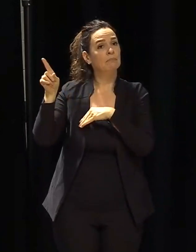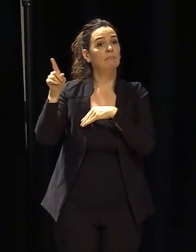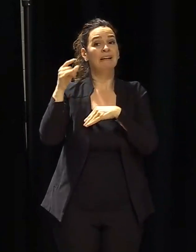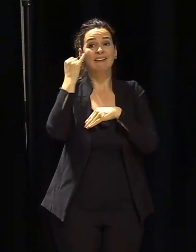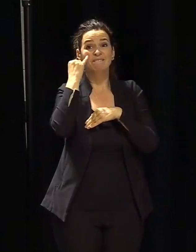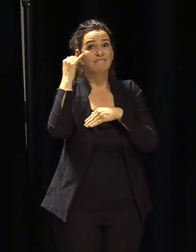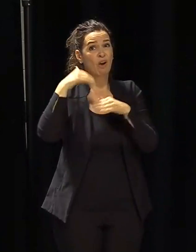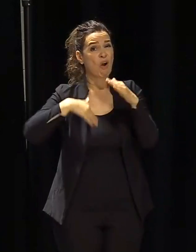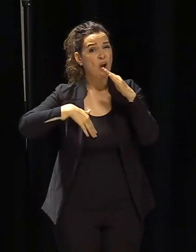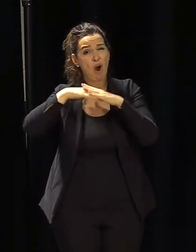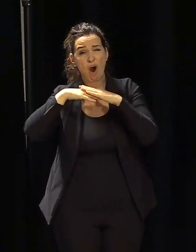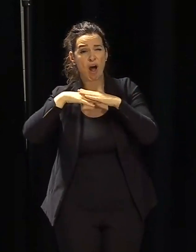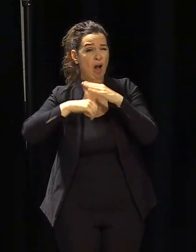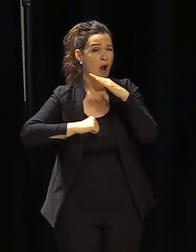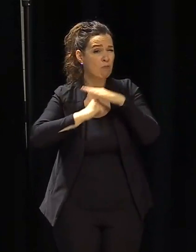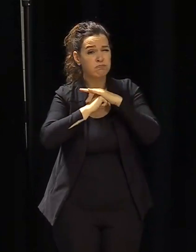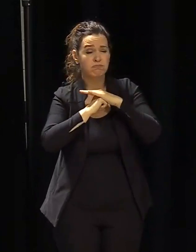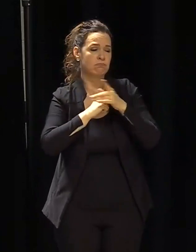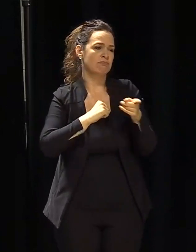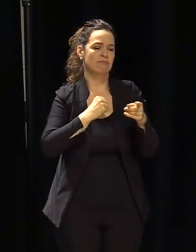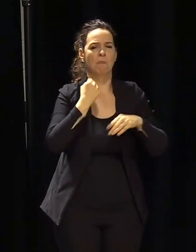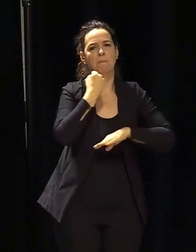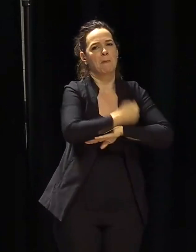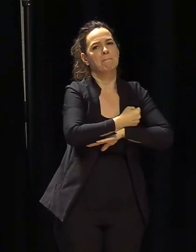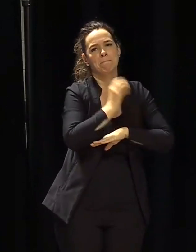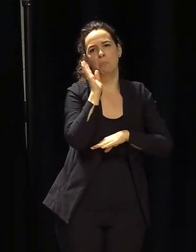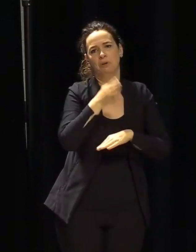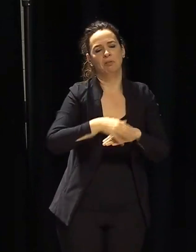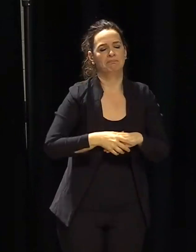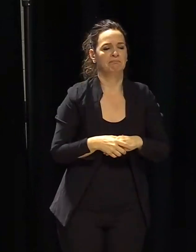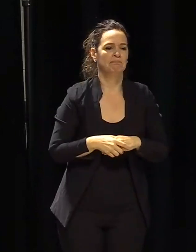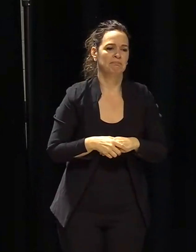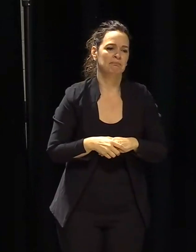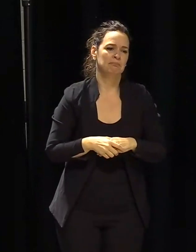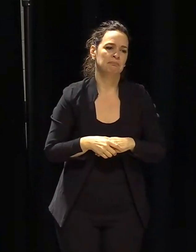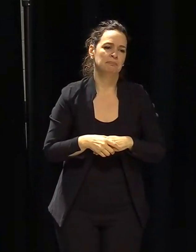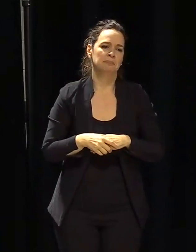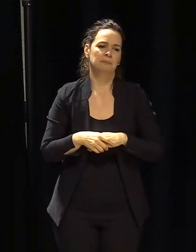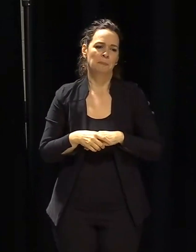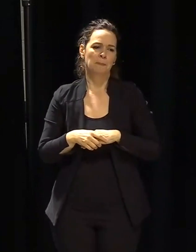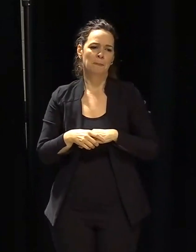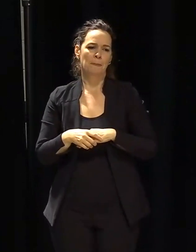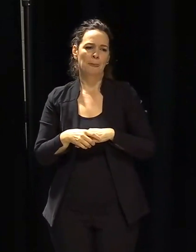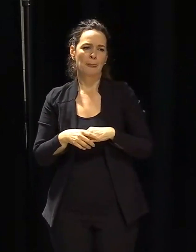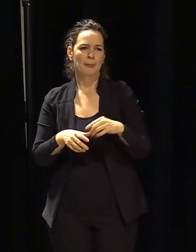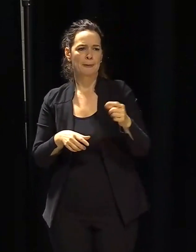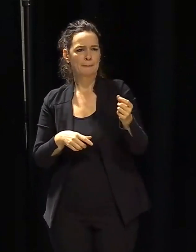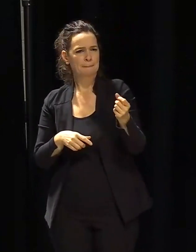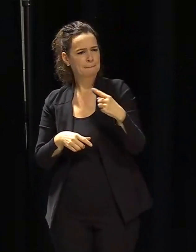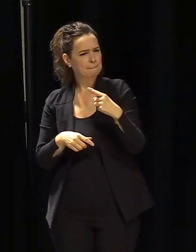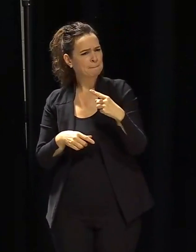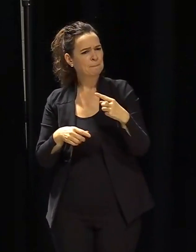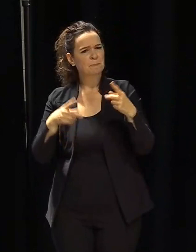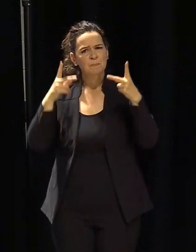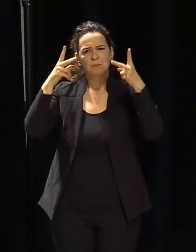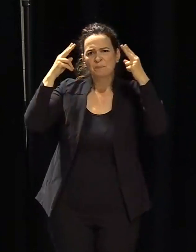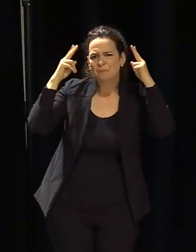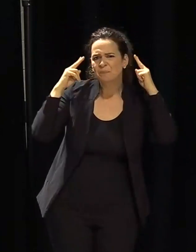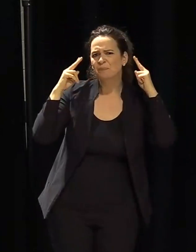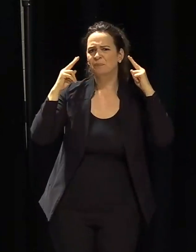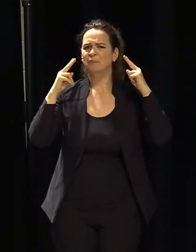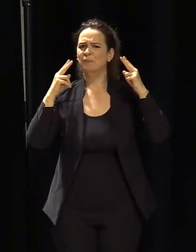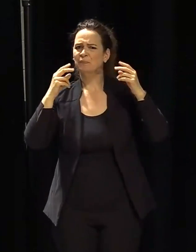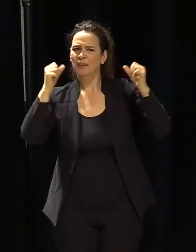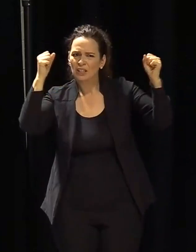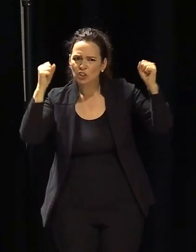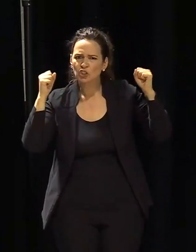gyms? When can they reopen? Yeah, I think that's going to go. Again, this is a call today that I was talking about. Certainly, I think